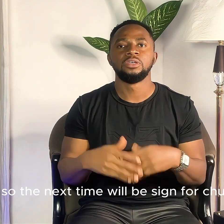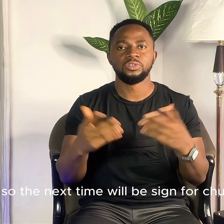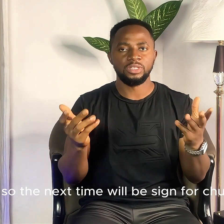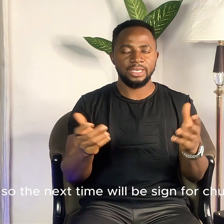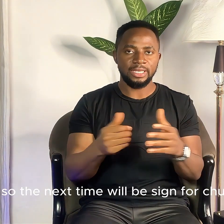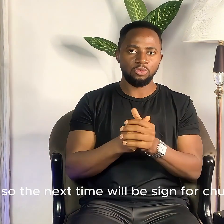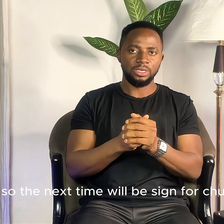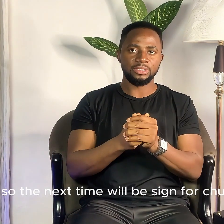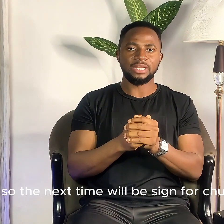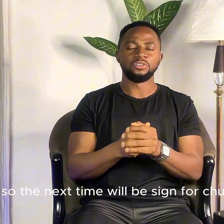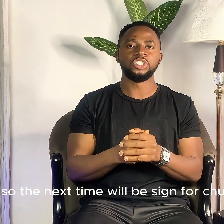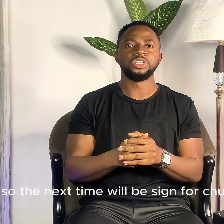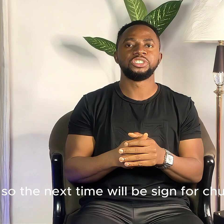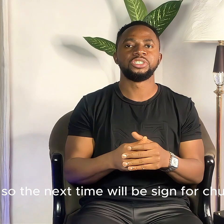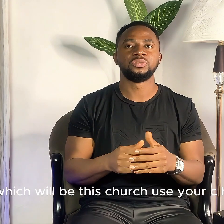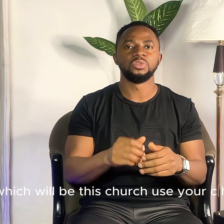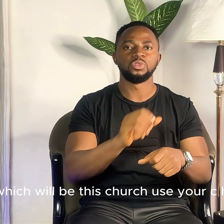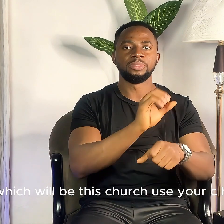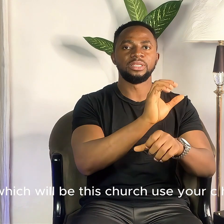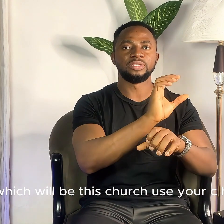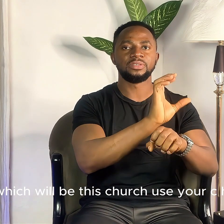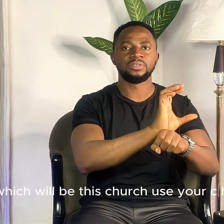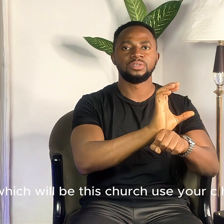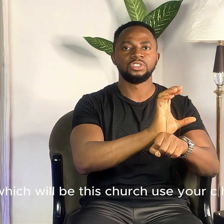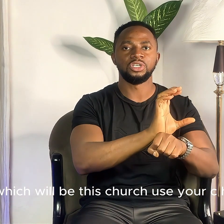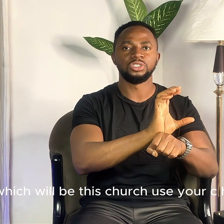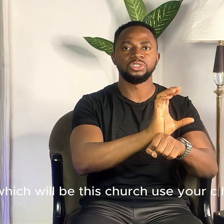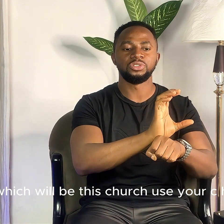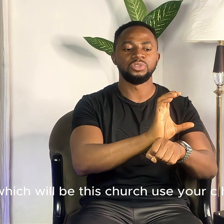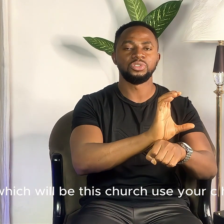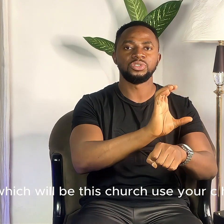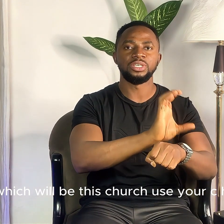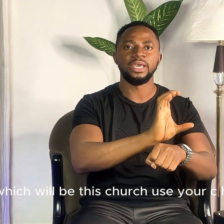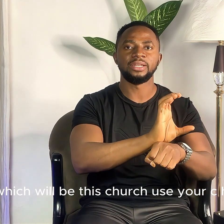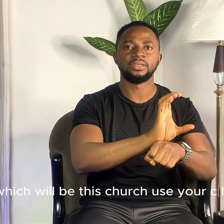So the next sign will be a sign for church, which will be this, church. You use your C hand